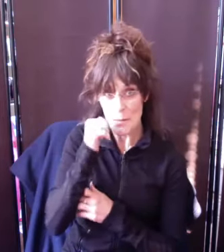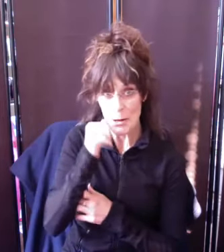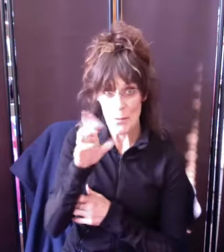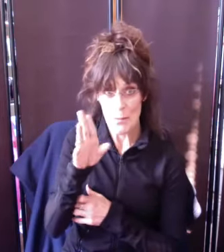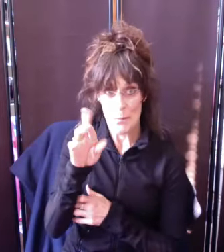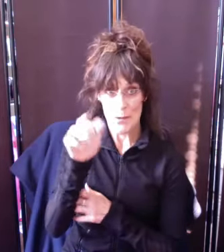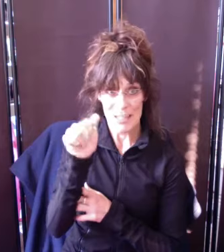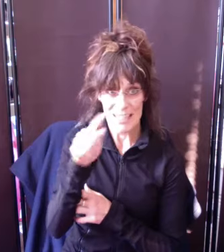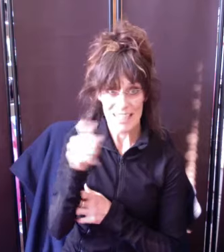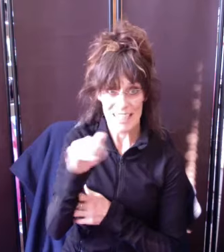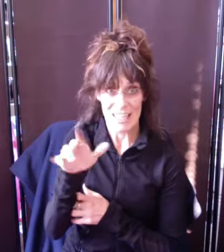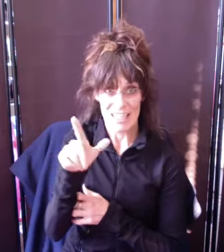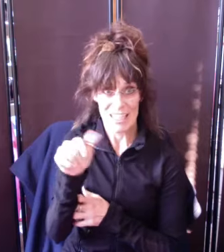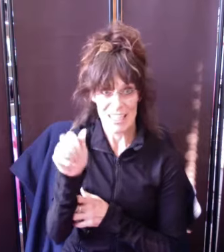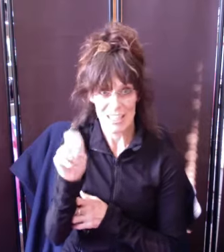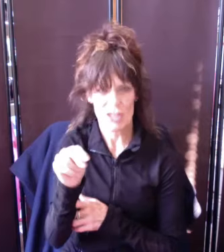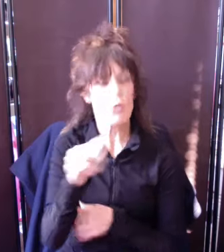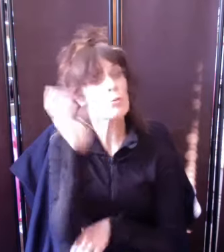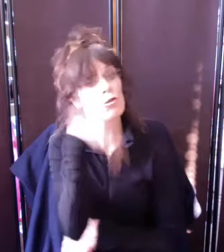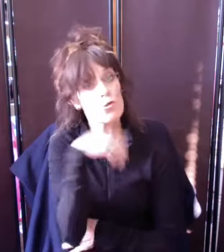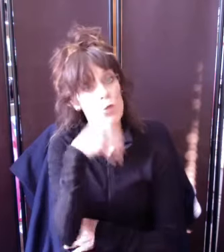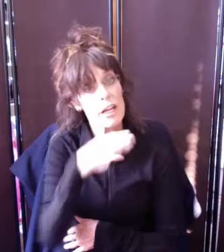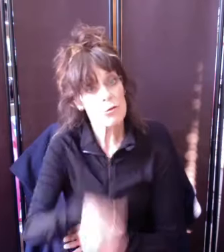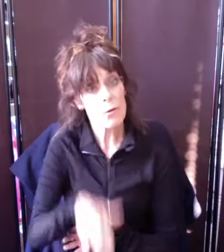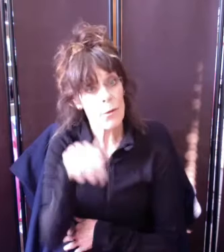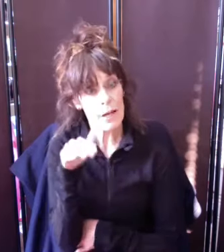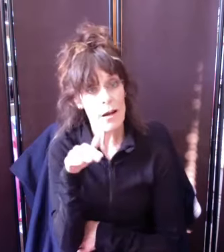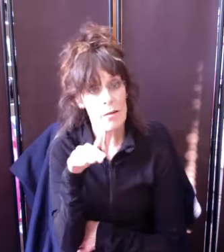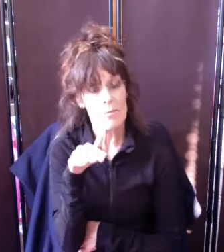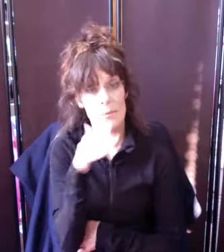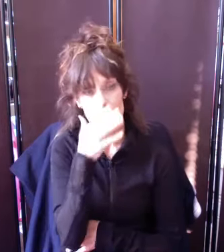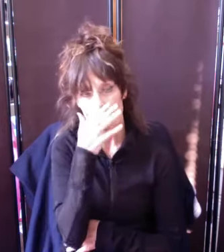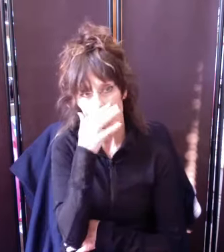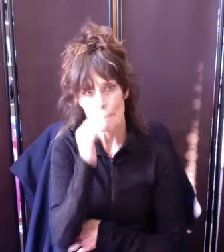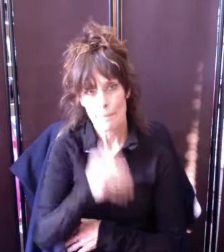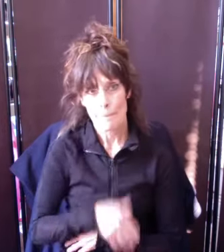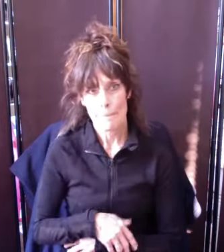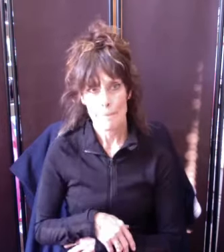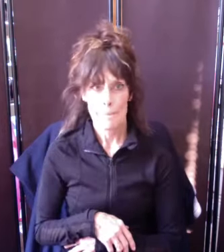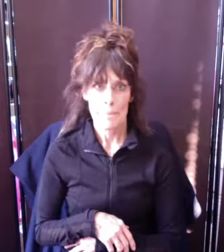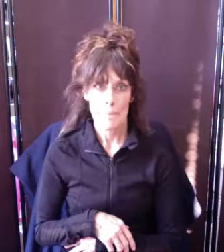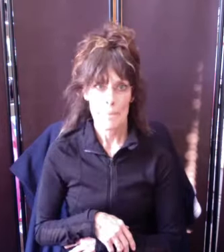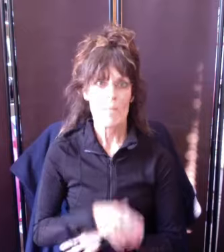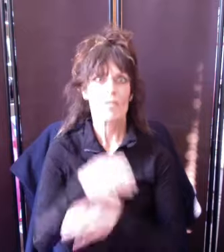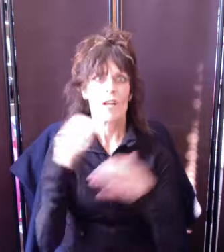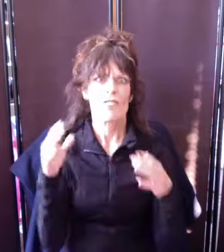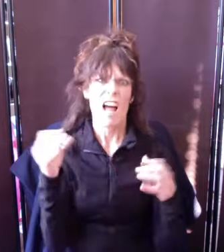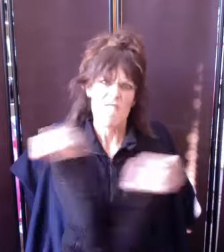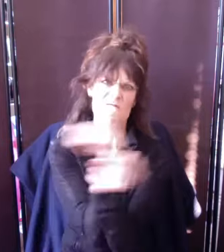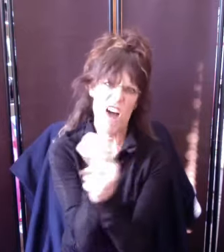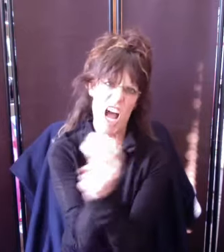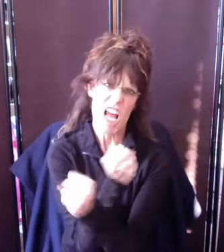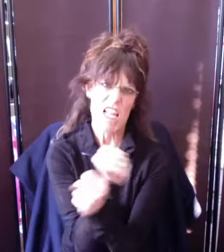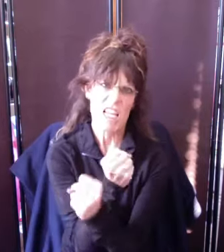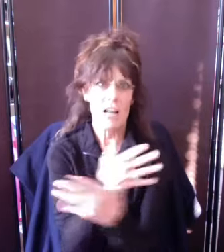life was, was a little strange. And uh, there was a lot of violence in the house. A lot of what happened was done in the